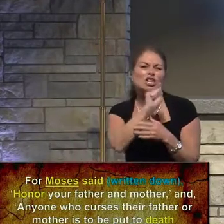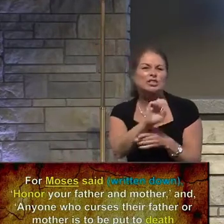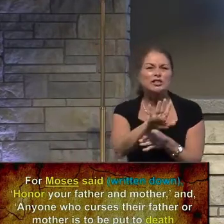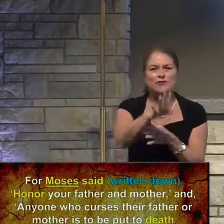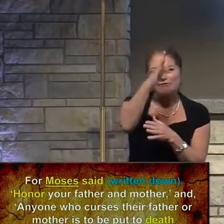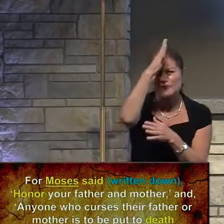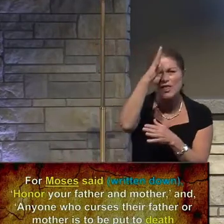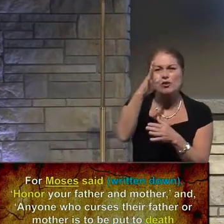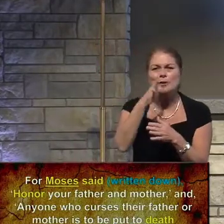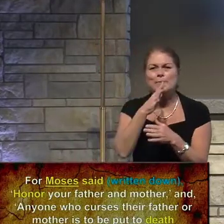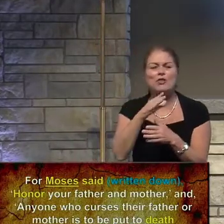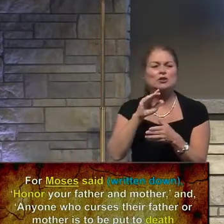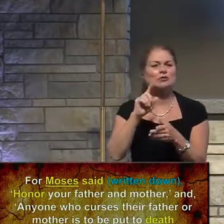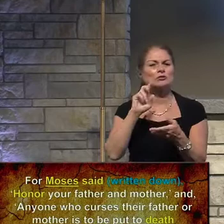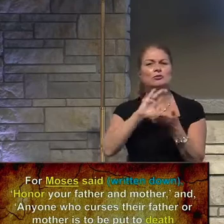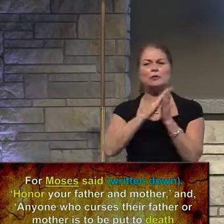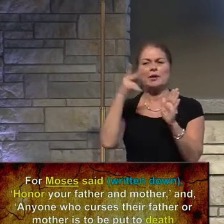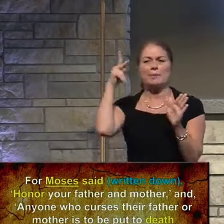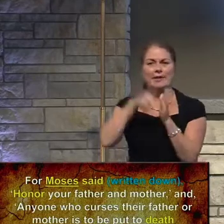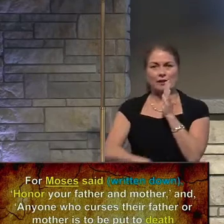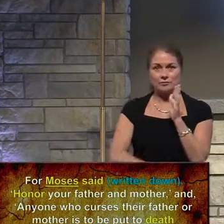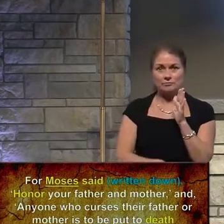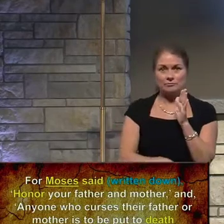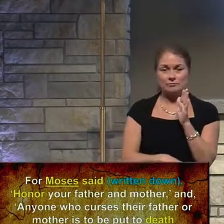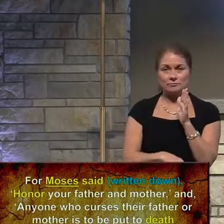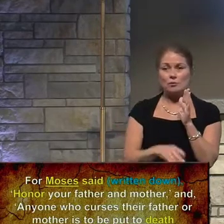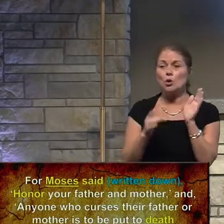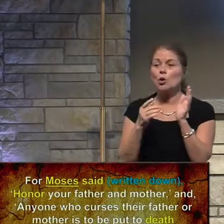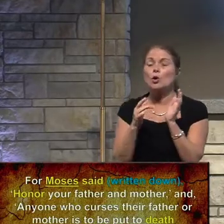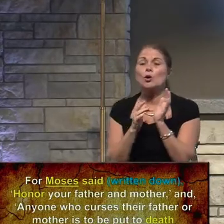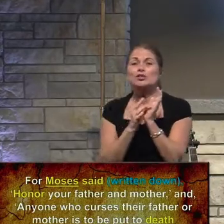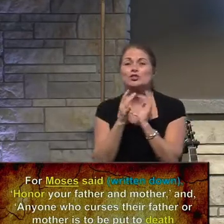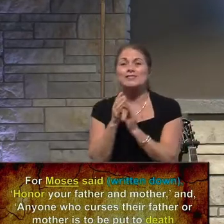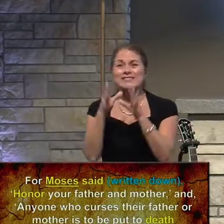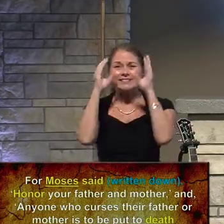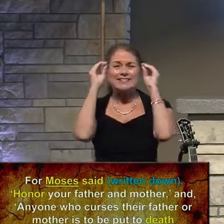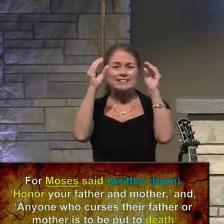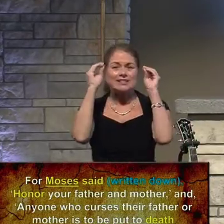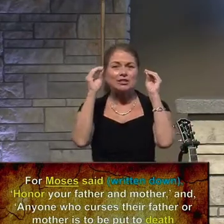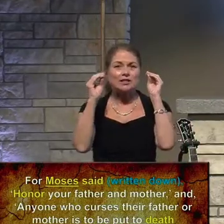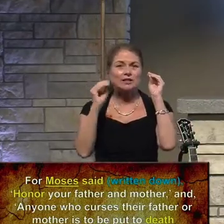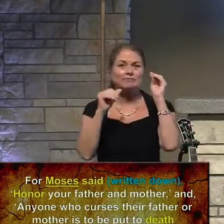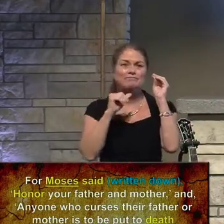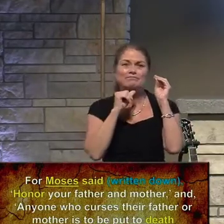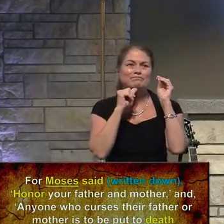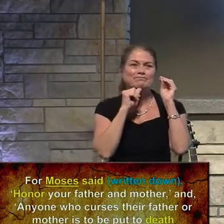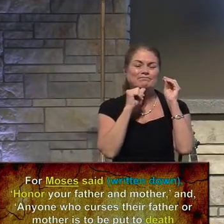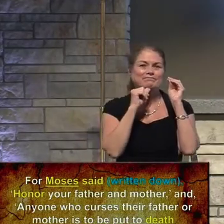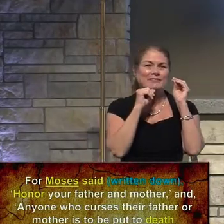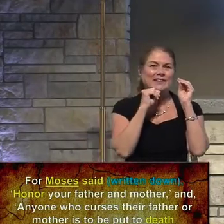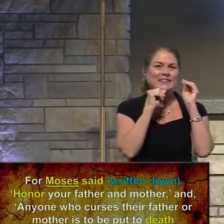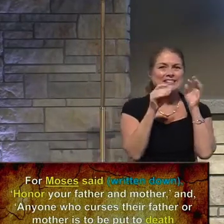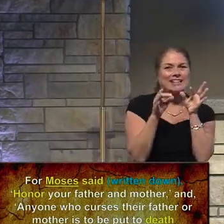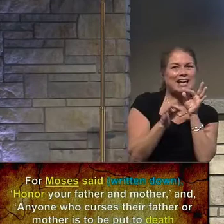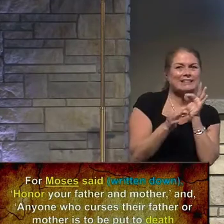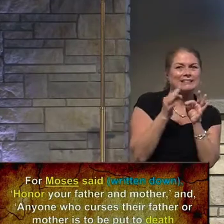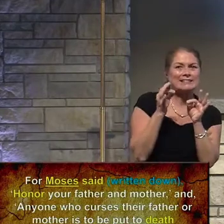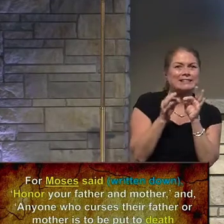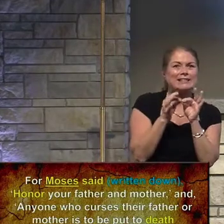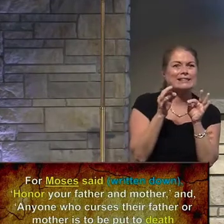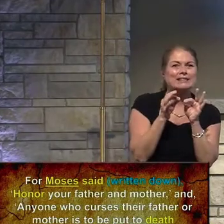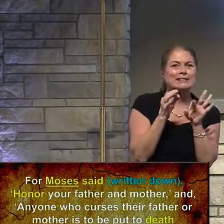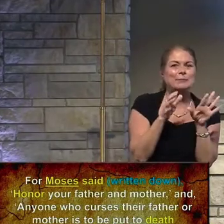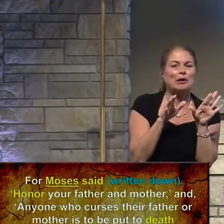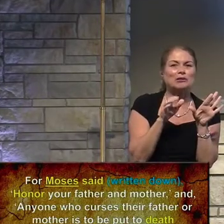put to death. You see, what Jesus is teaching is that this is no minor infraction.